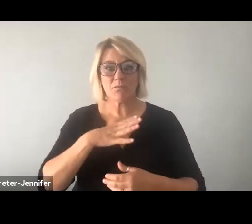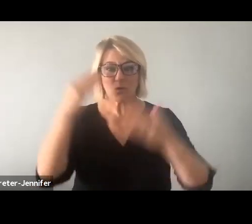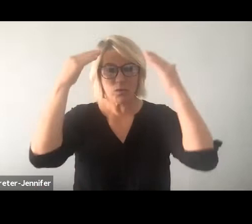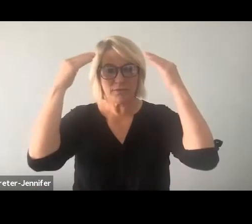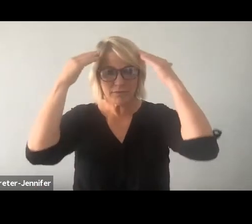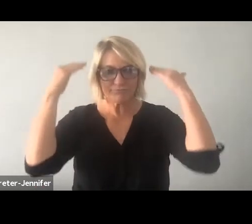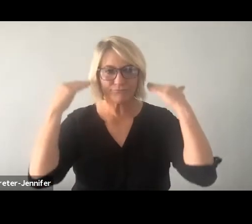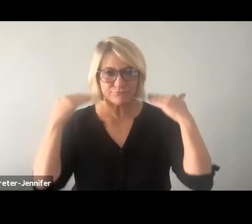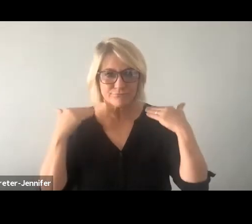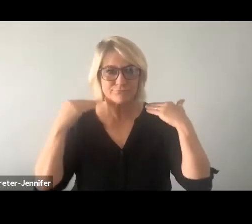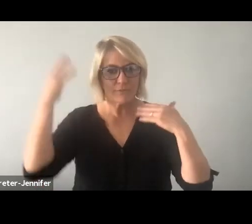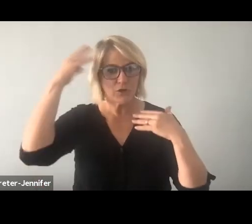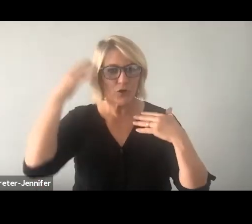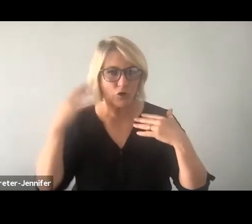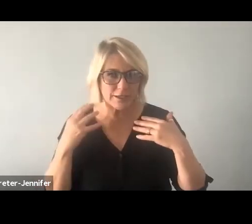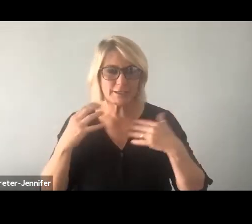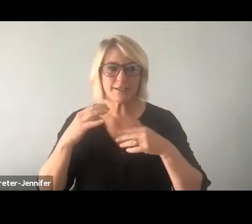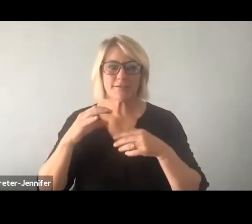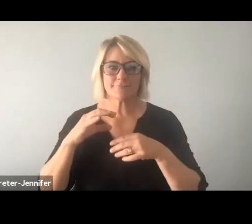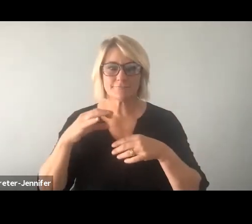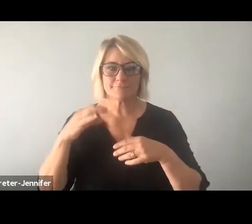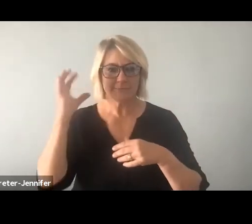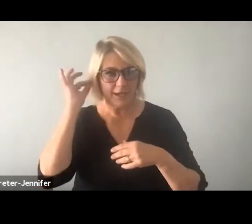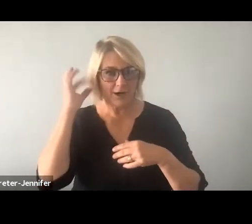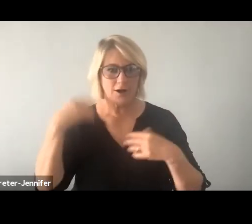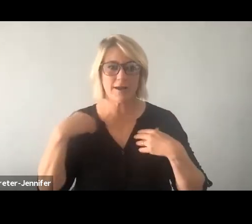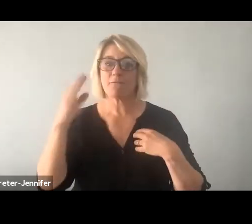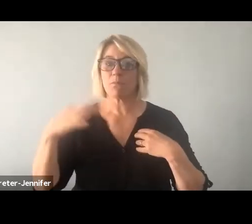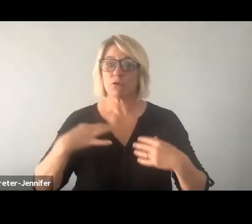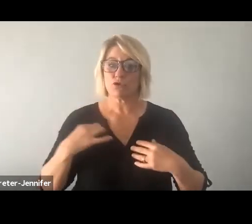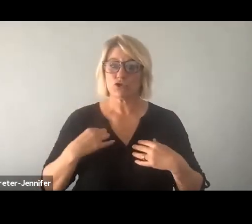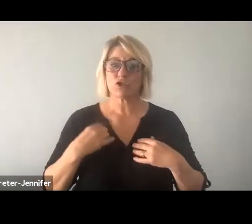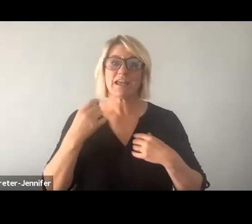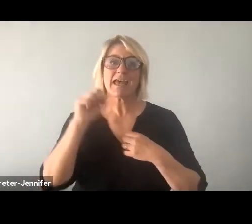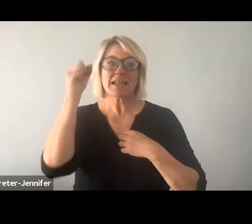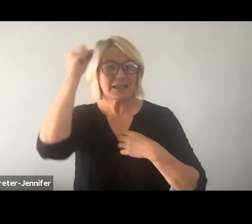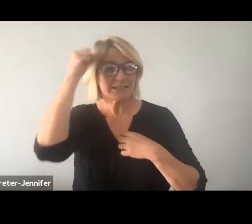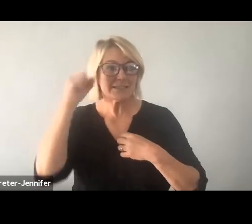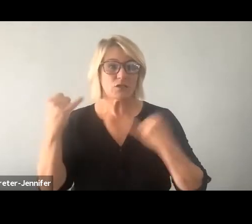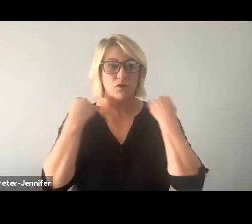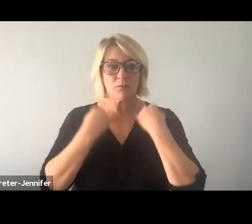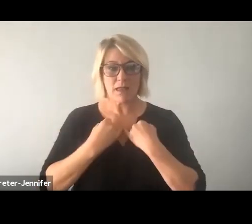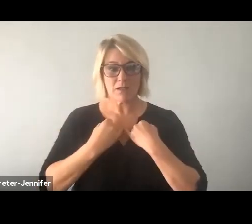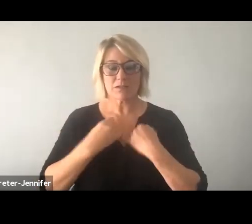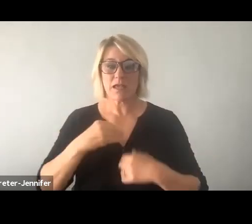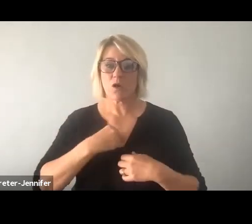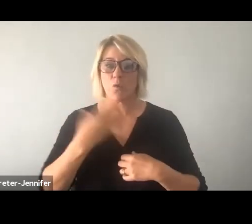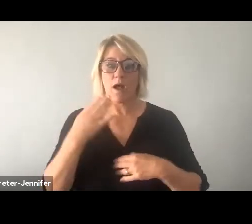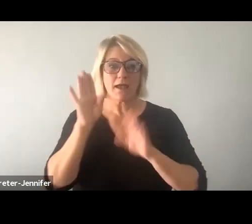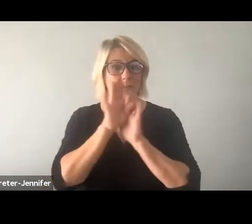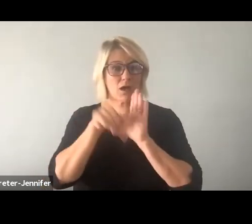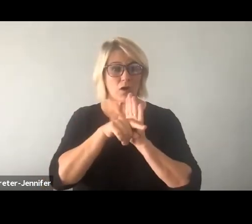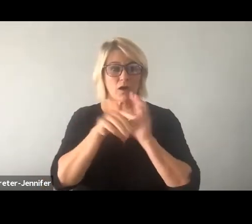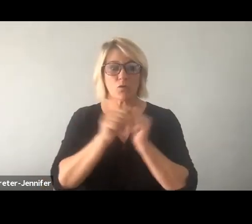brown hair, and I'm wearing a blue blouse and a silver necklace, and I have a white background with the